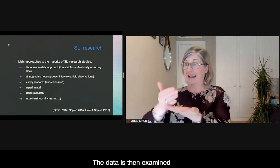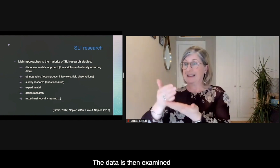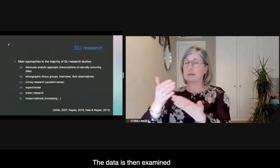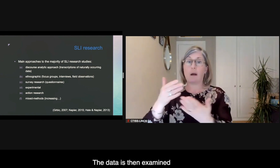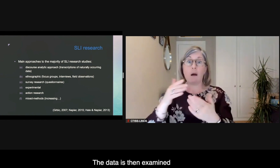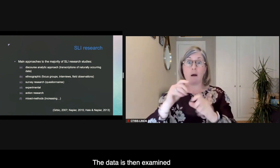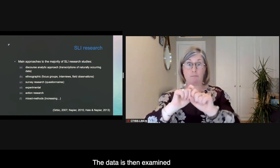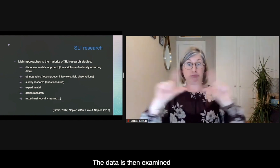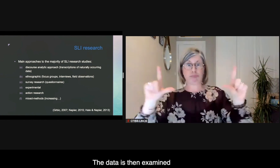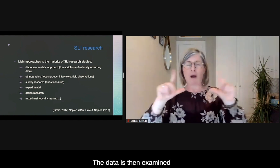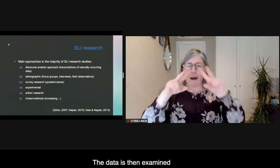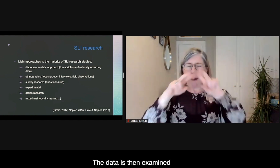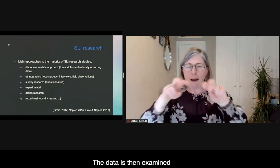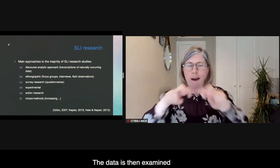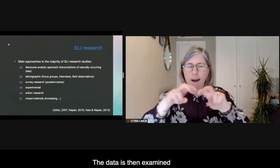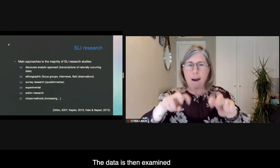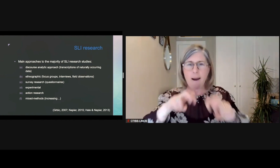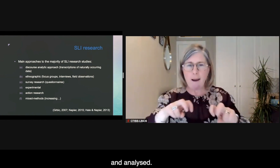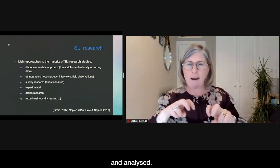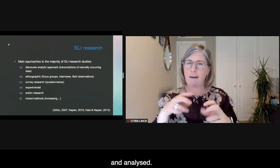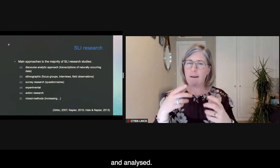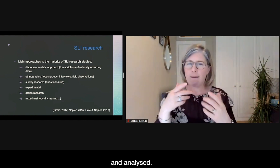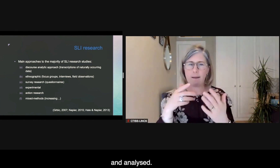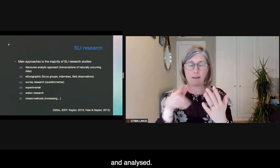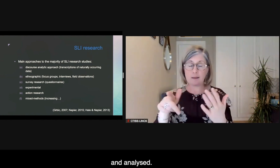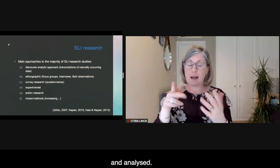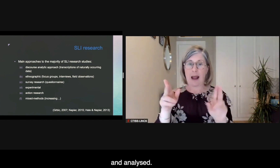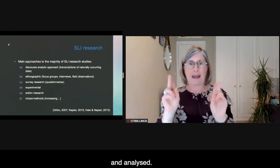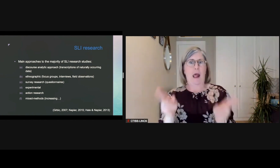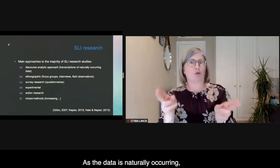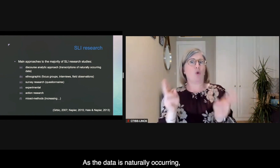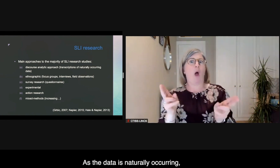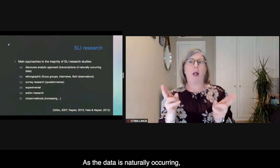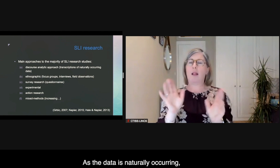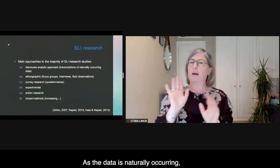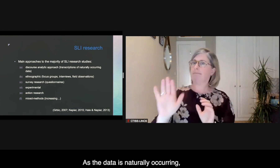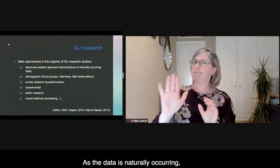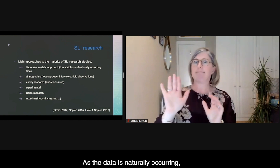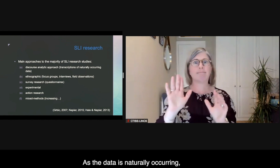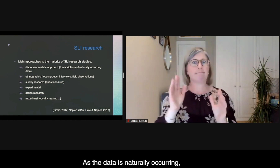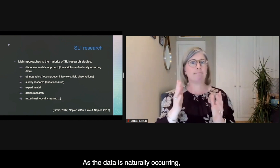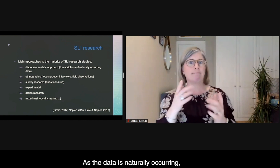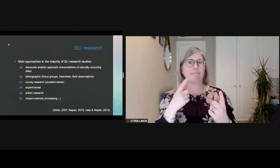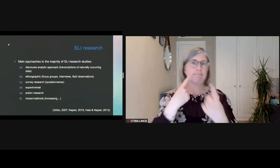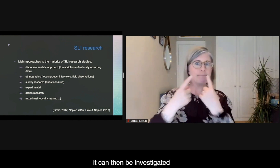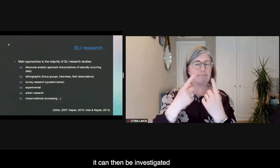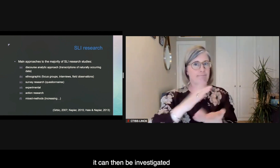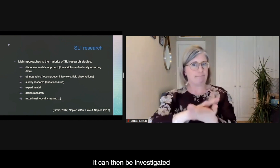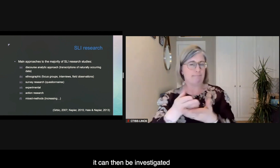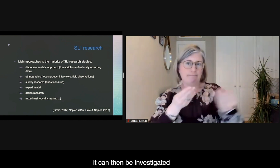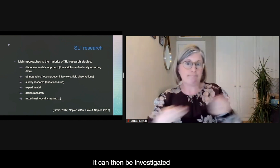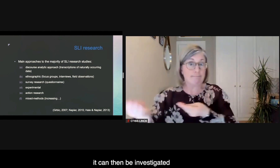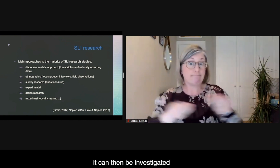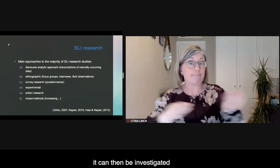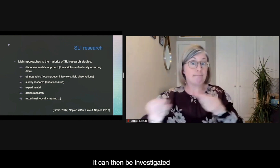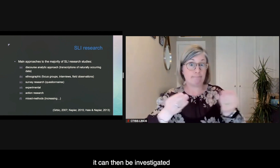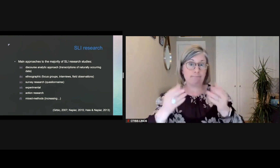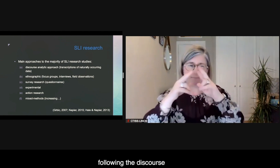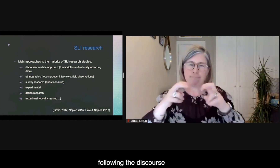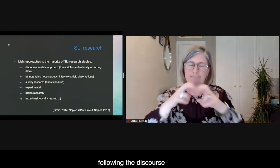The data is then examined and analyzed. As the data is naturally occurring, it can then be investigated following